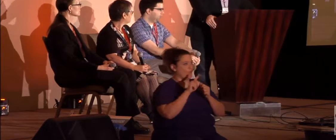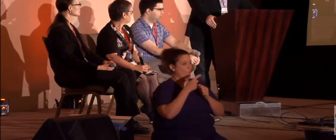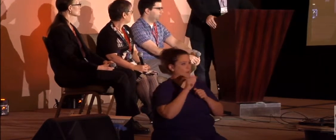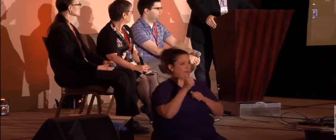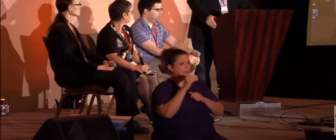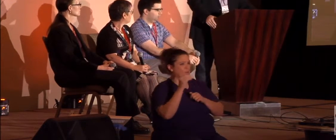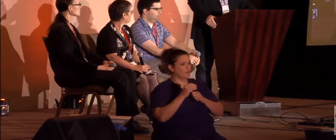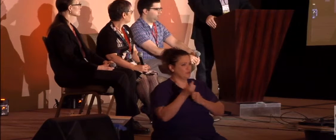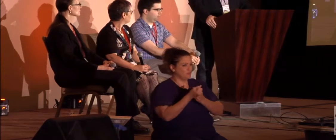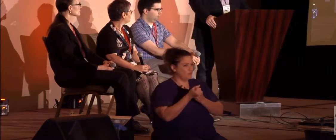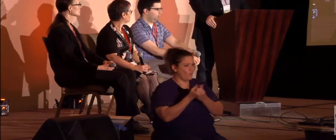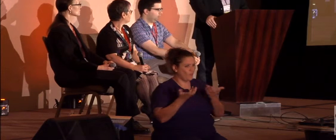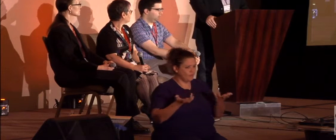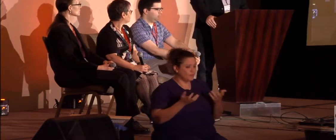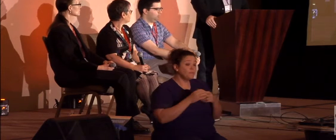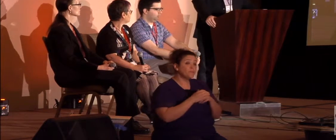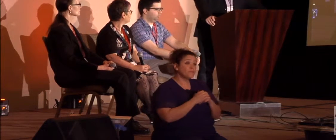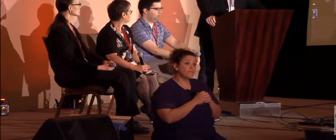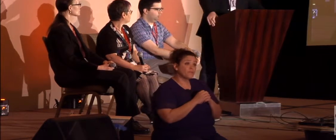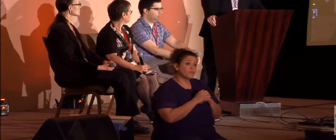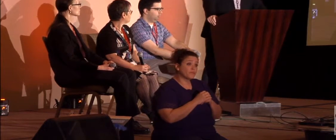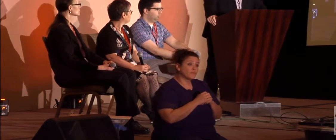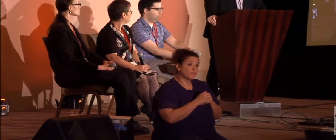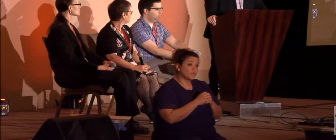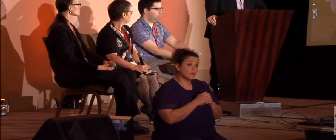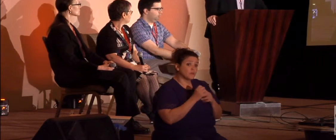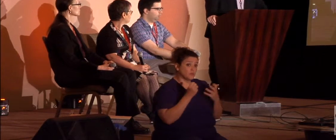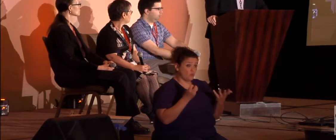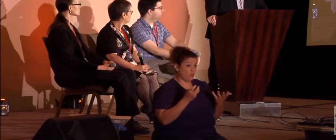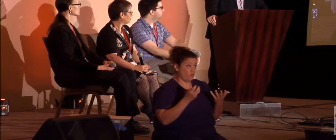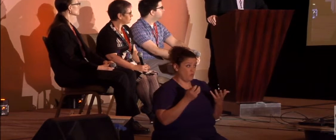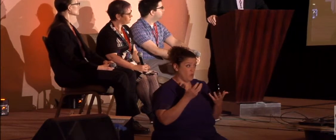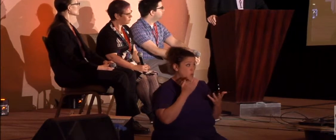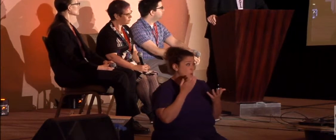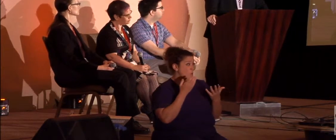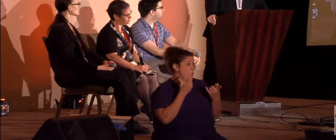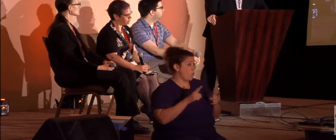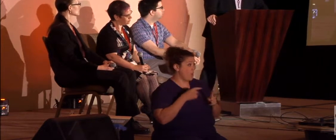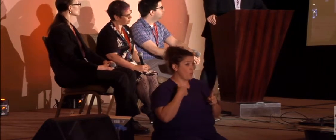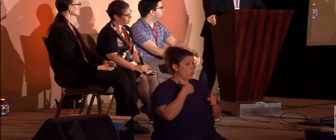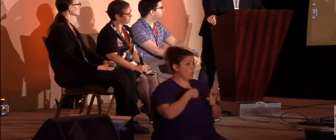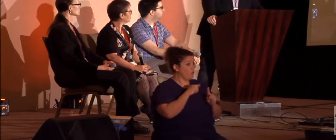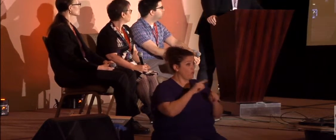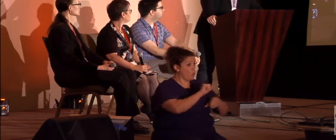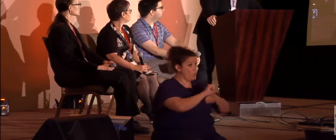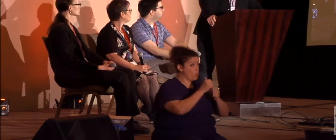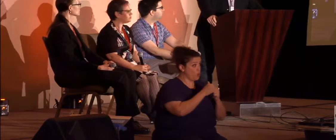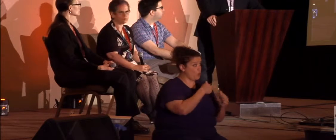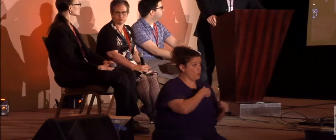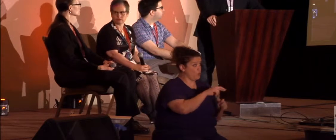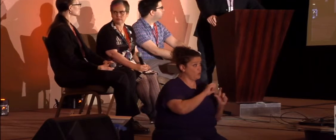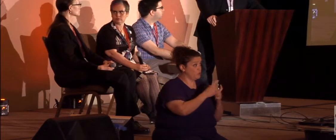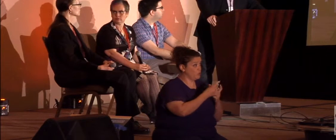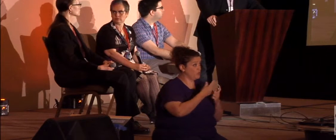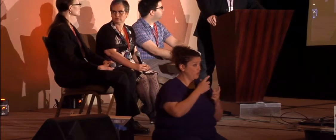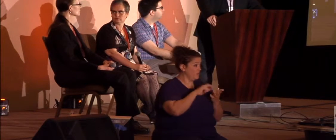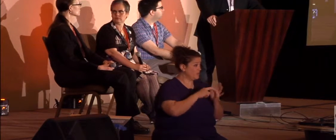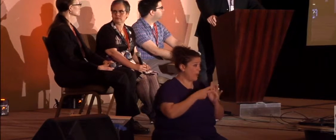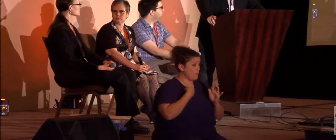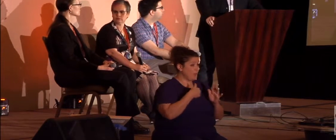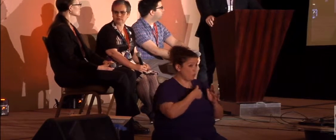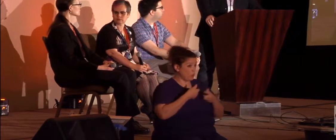10%. So are we selling out when we work with religious communities? Are, when we